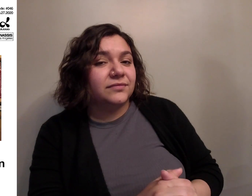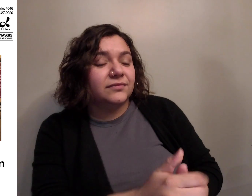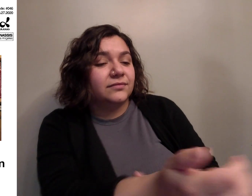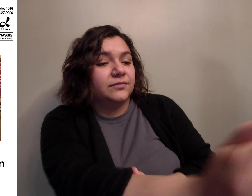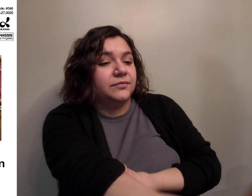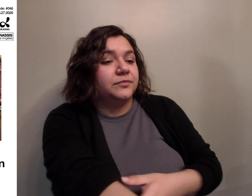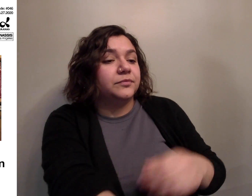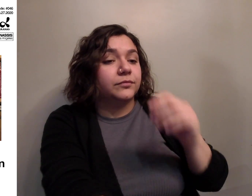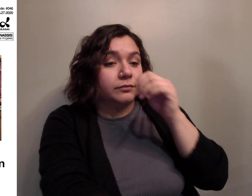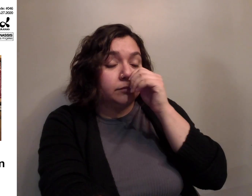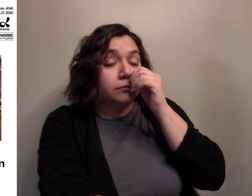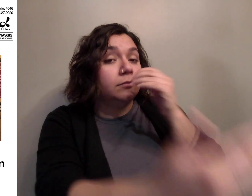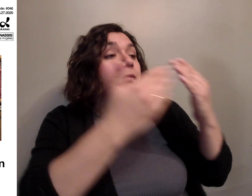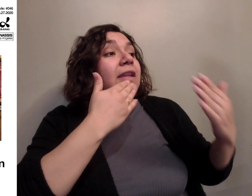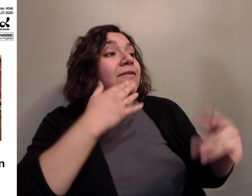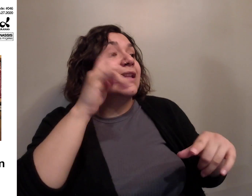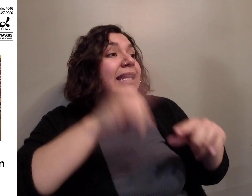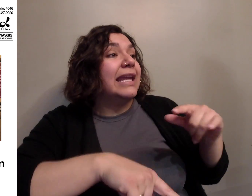thankfully so.